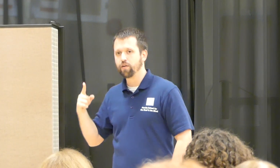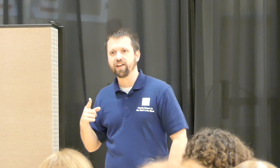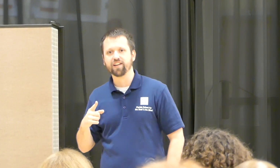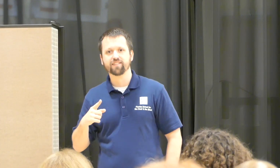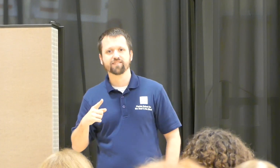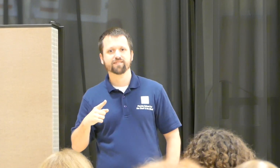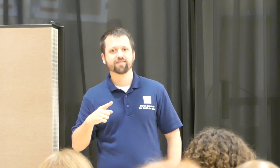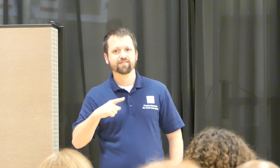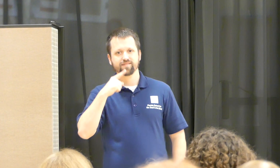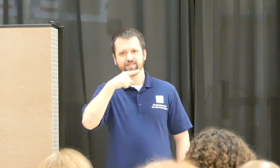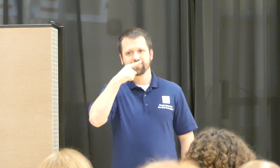Hearing.